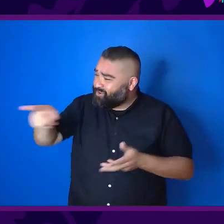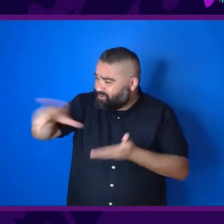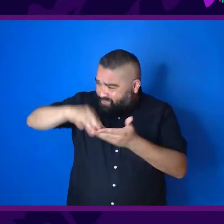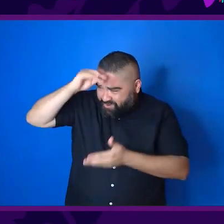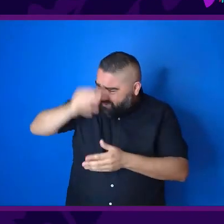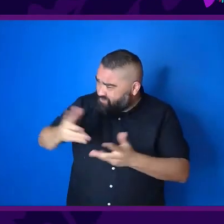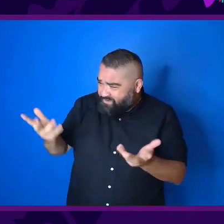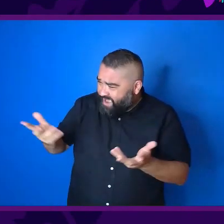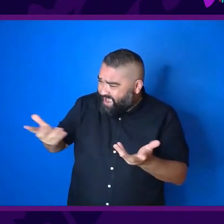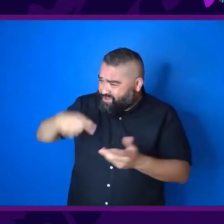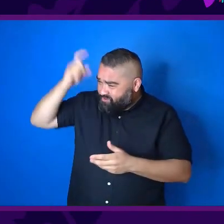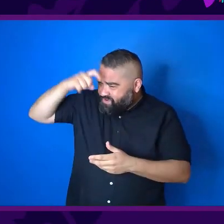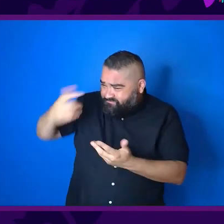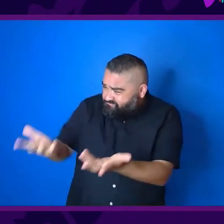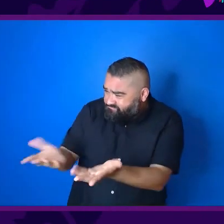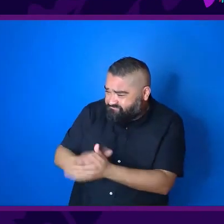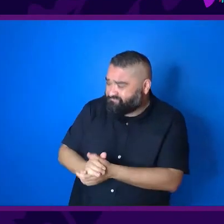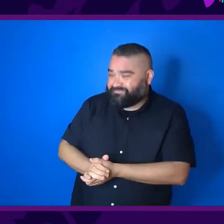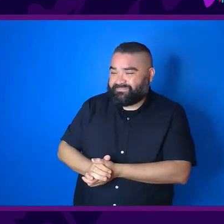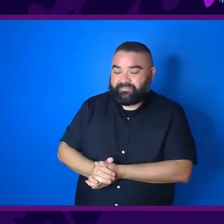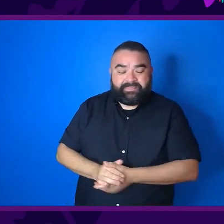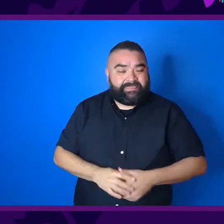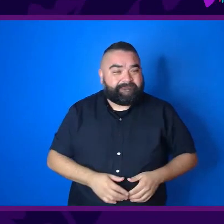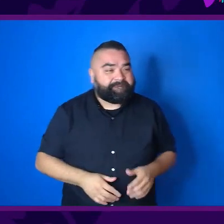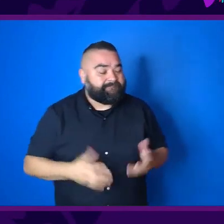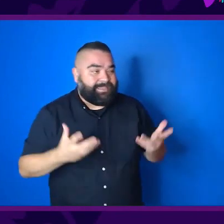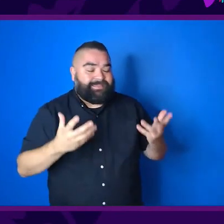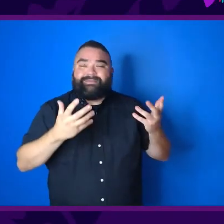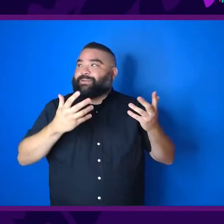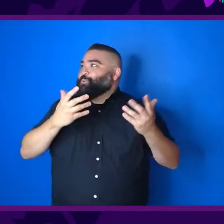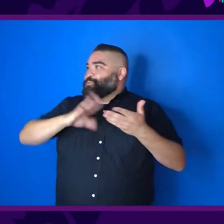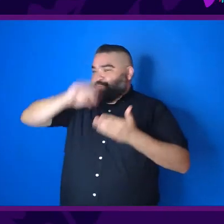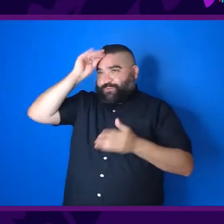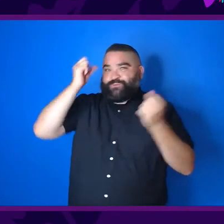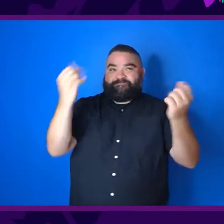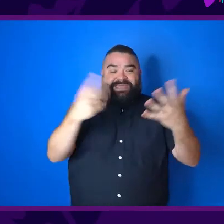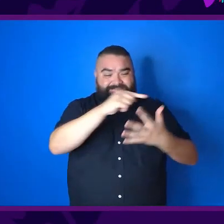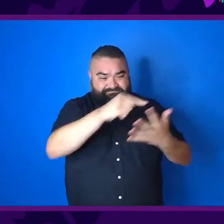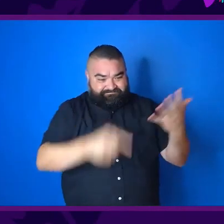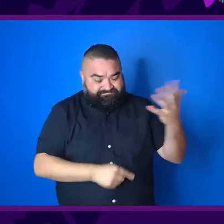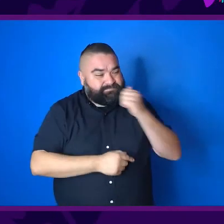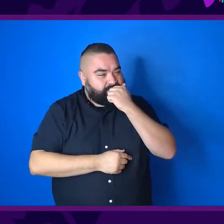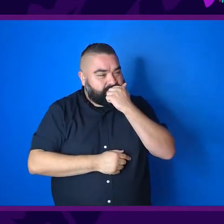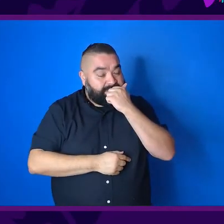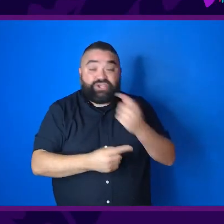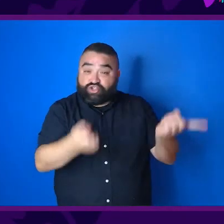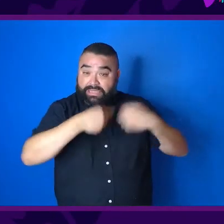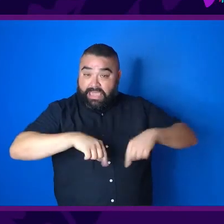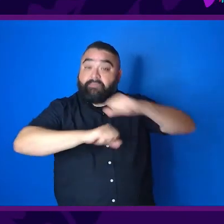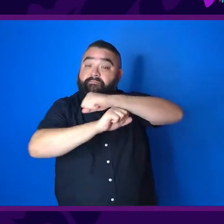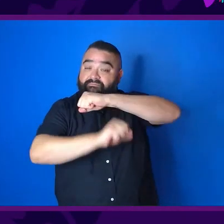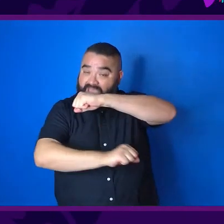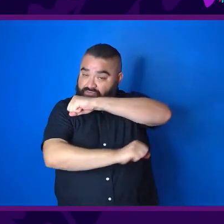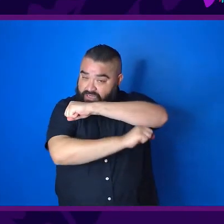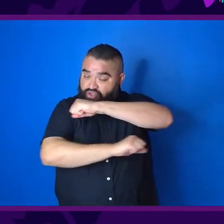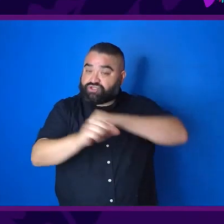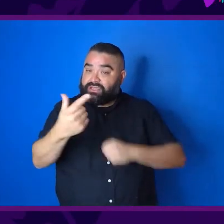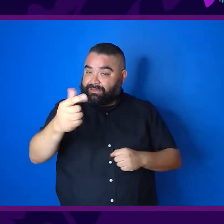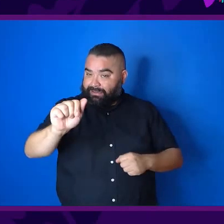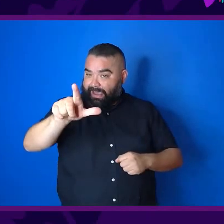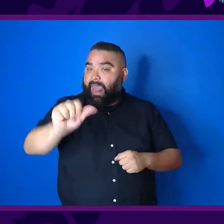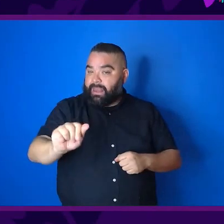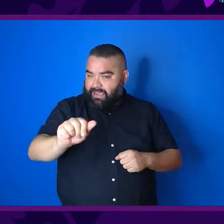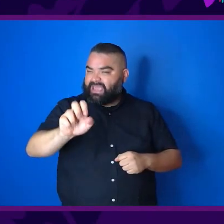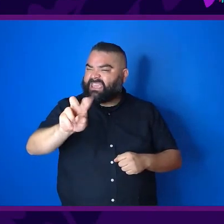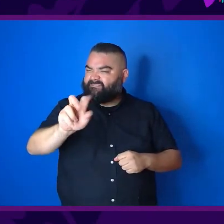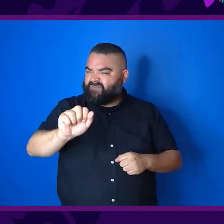lessons you've learned? So many lessons. First of all, she came to my foundation gala, the Eva Longoria Foundation, and she goes, "I'm so sorry I'm late. It was my